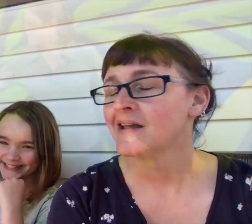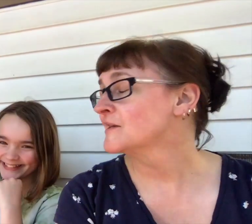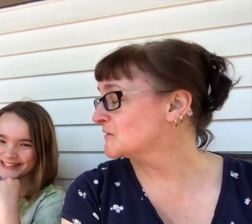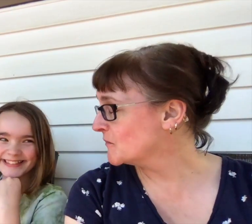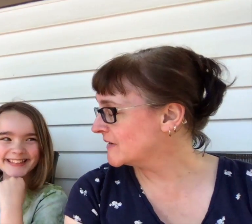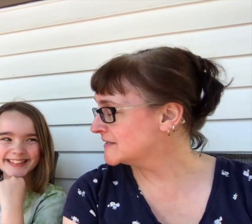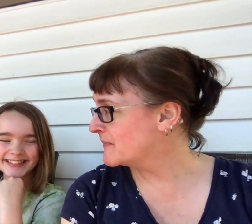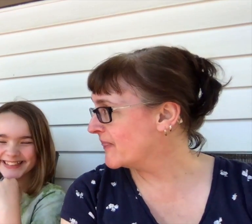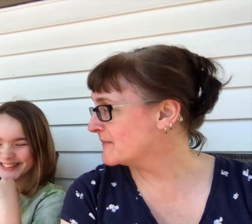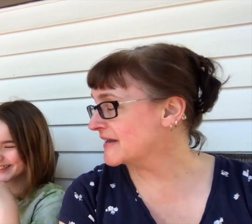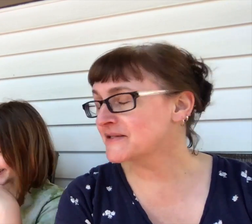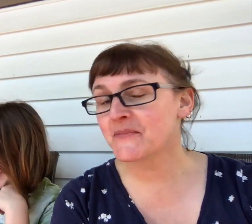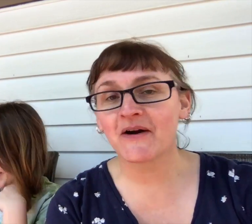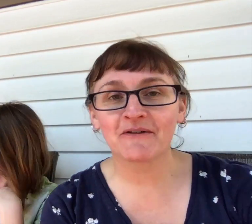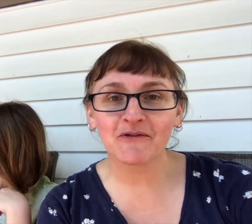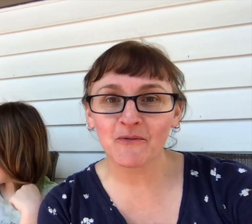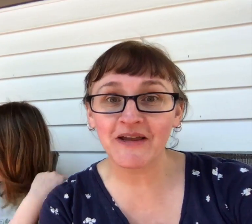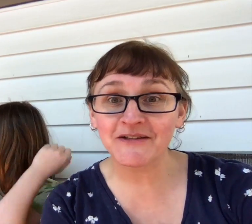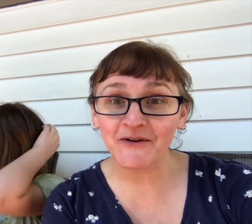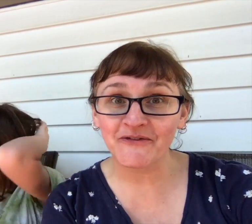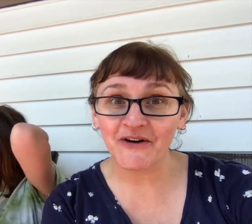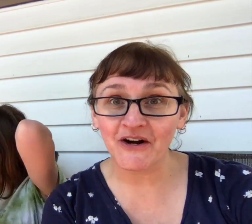So what's been the best part of your week so far?